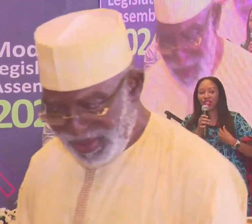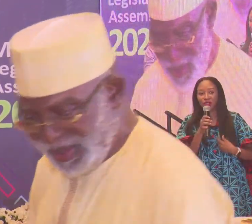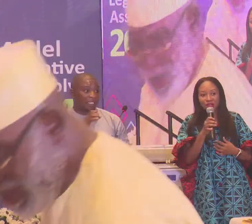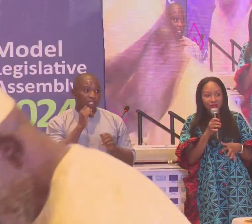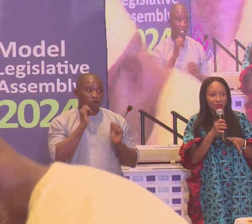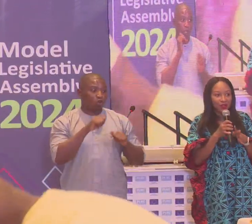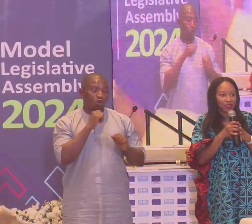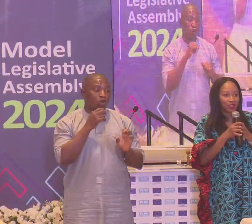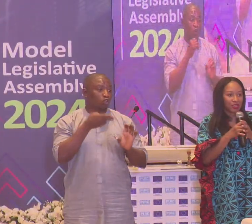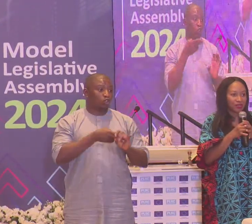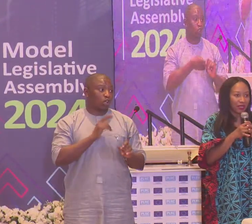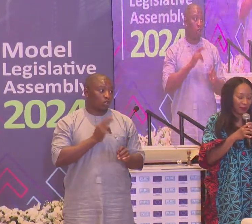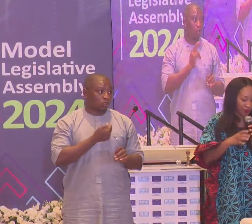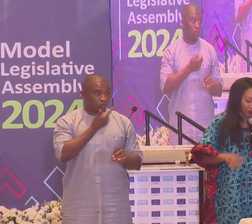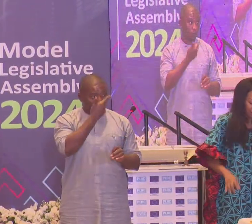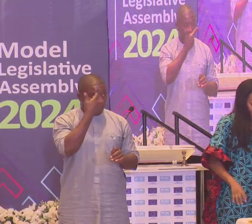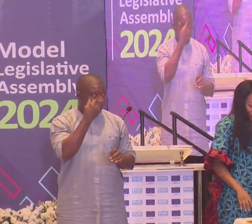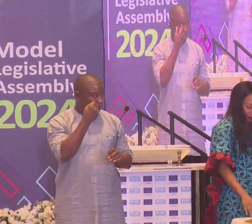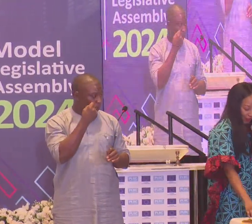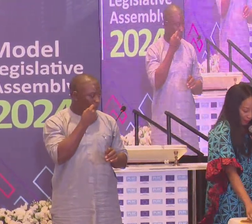join us because she's